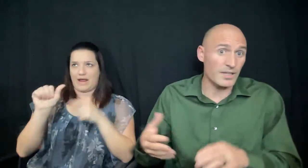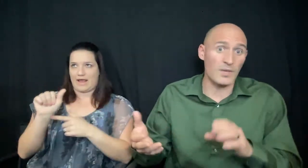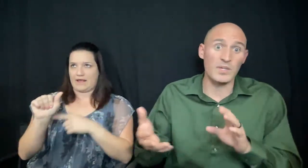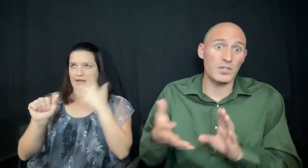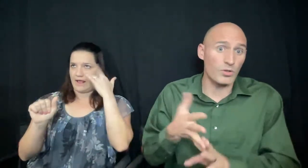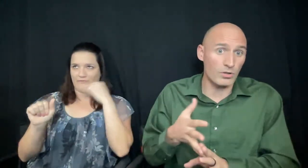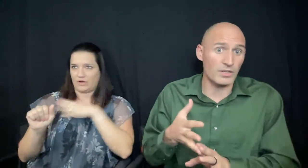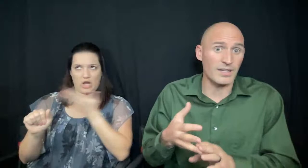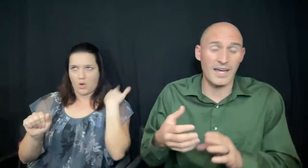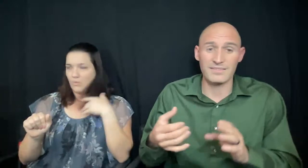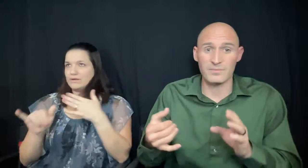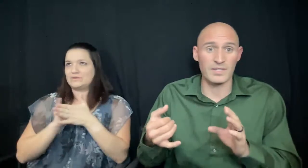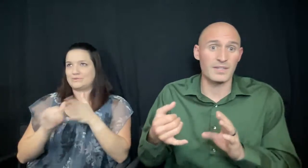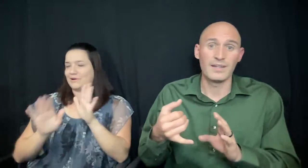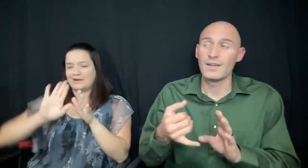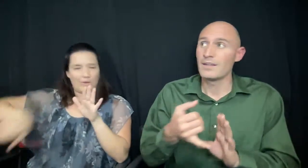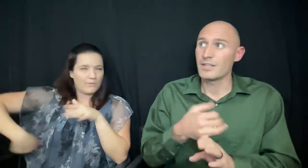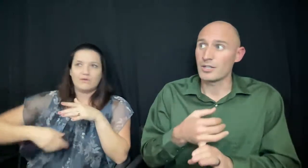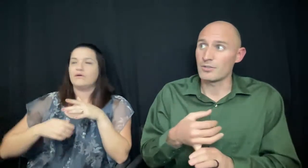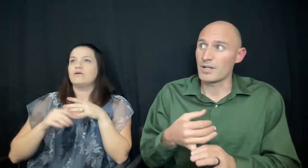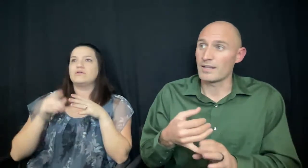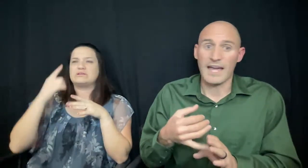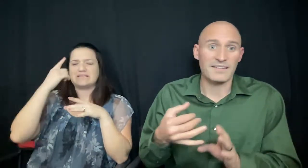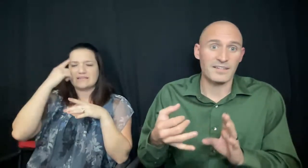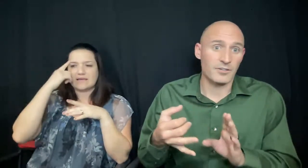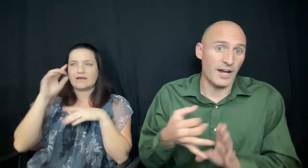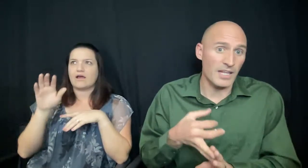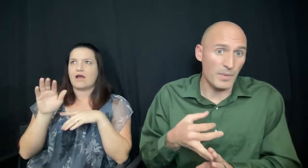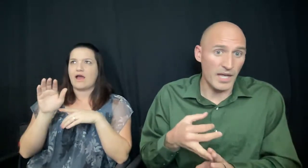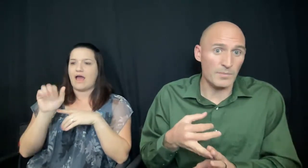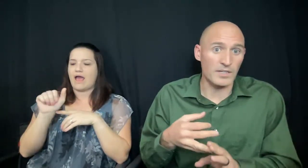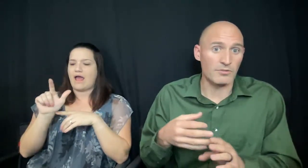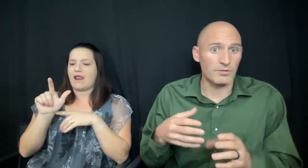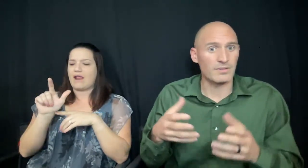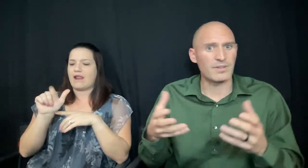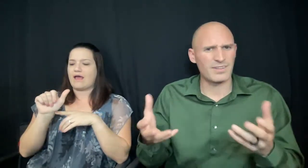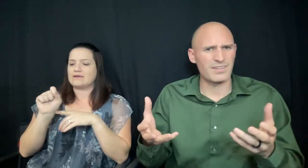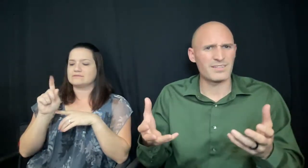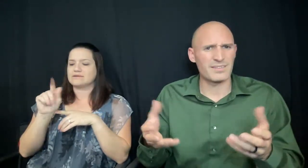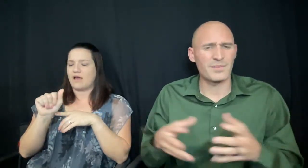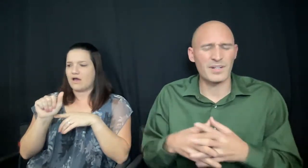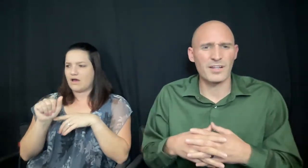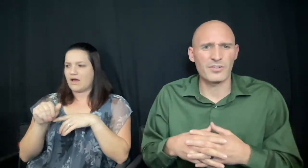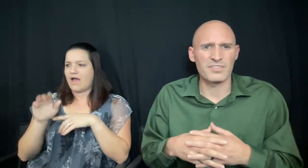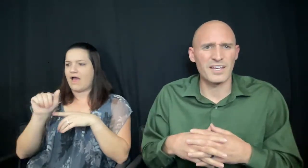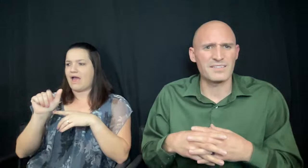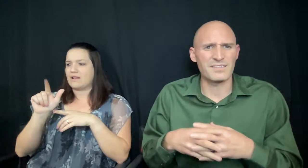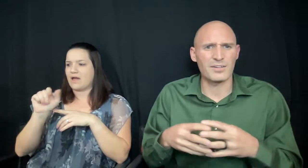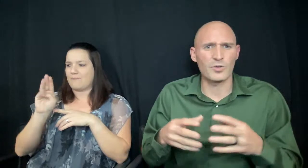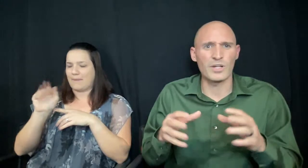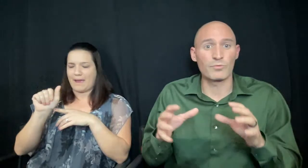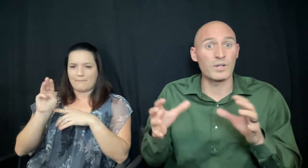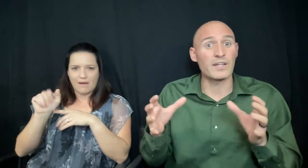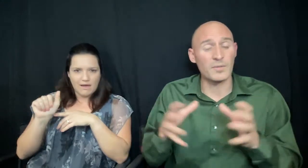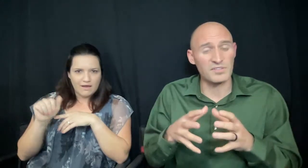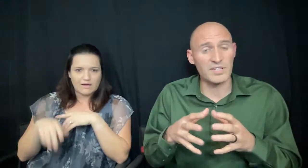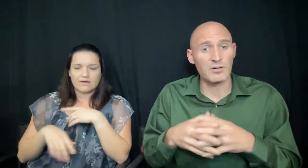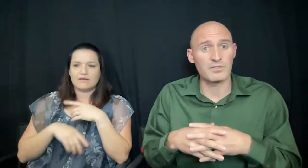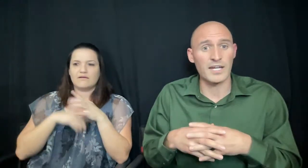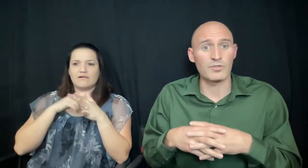can't be New York, it has to be, Alaska or Alabama or something along those lines. So it really helps you narrow down